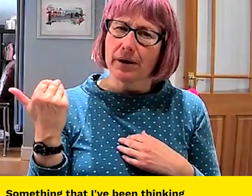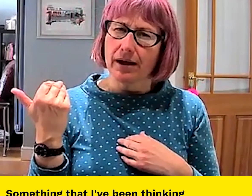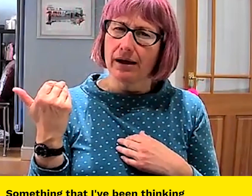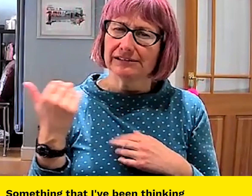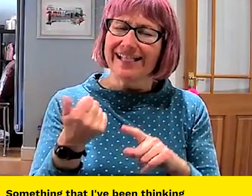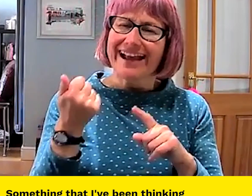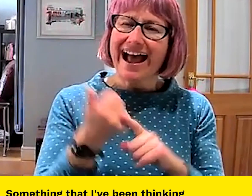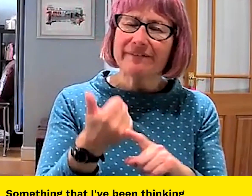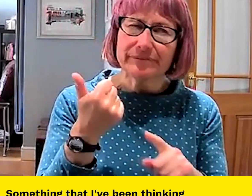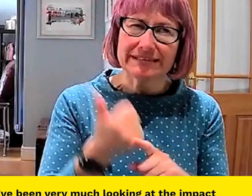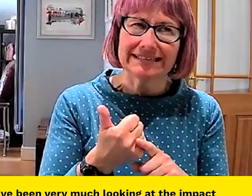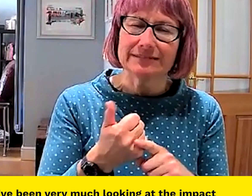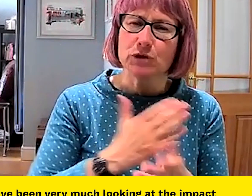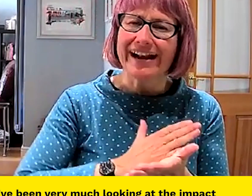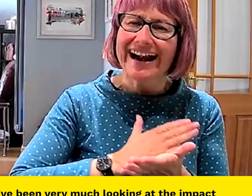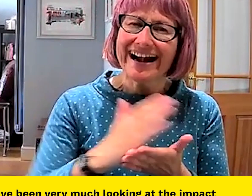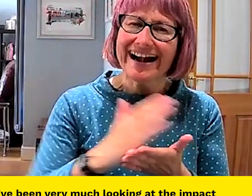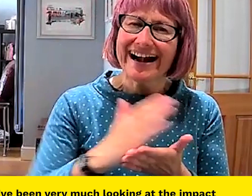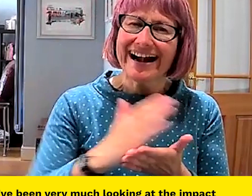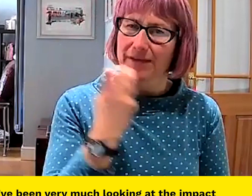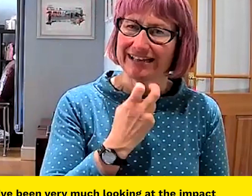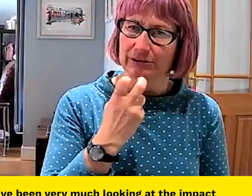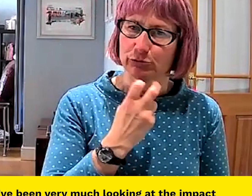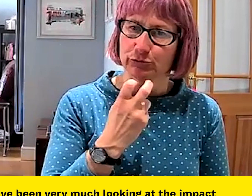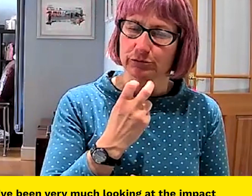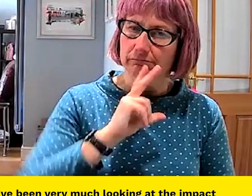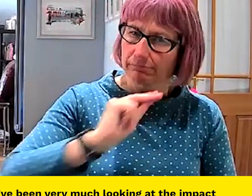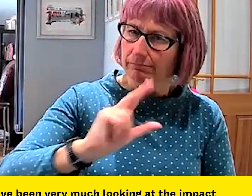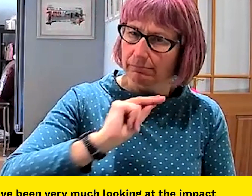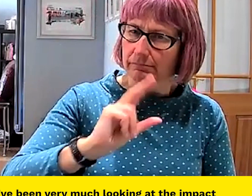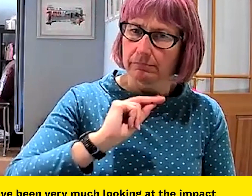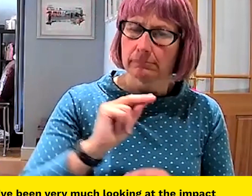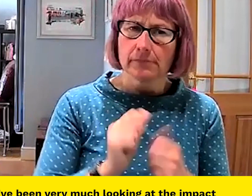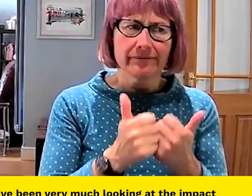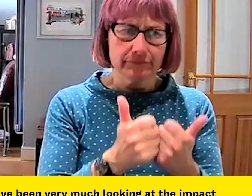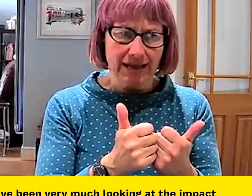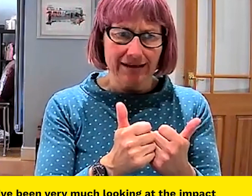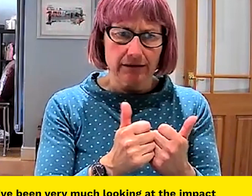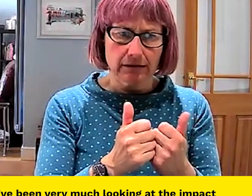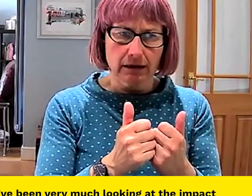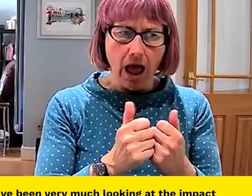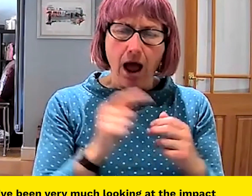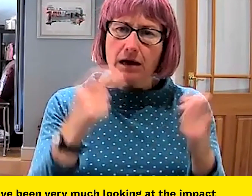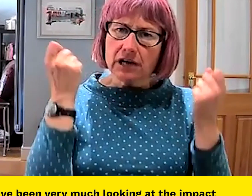how in the past they've been very much looking at the impact of having clear speech, which was